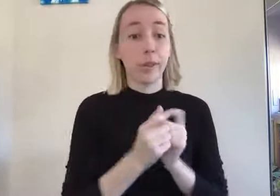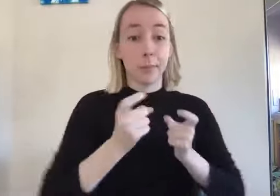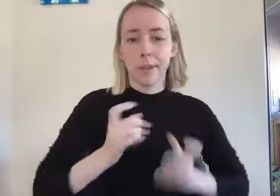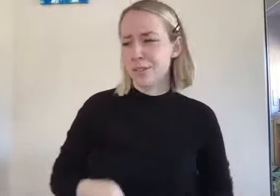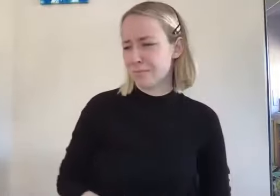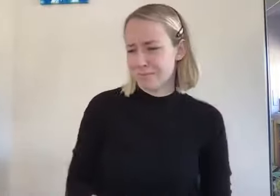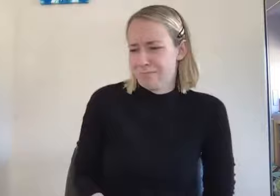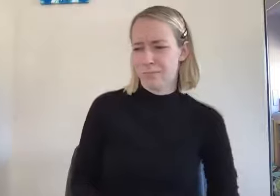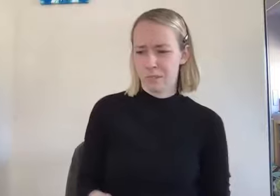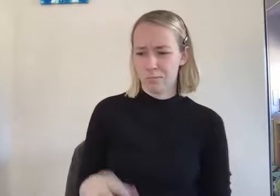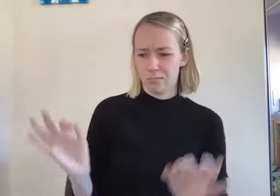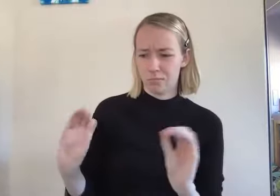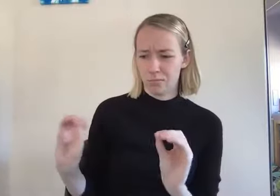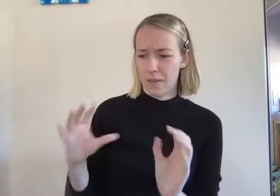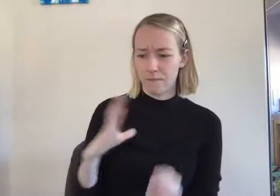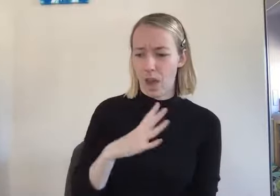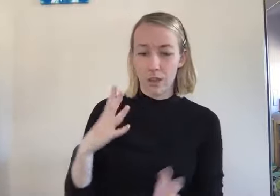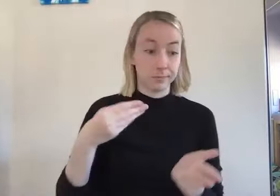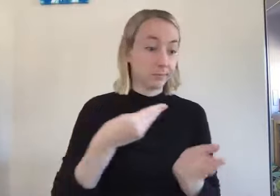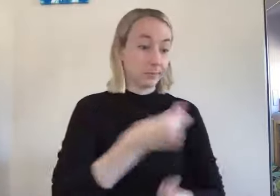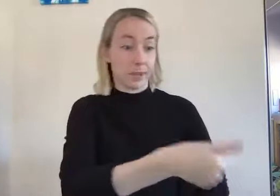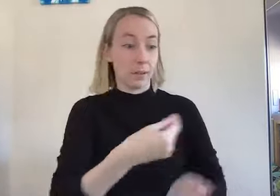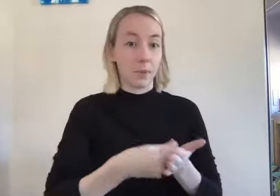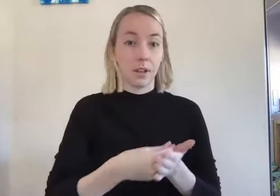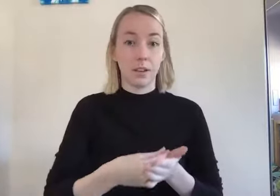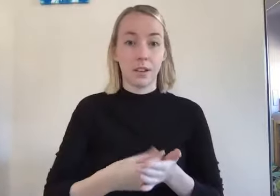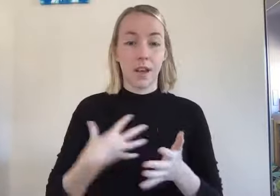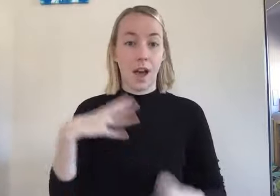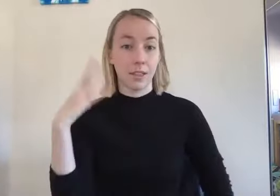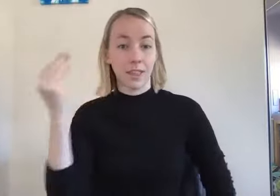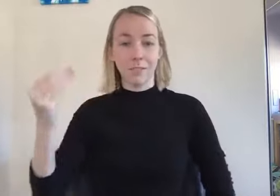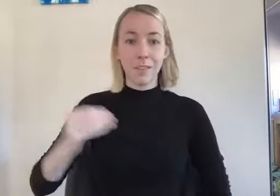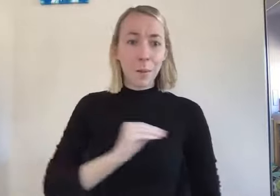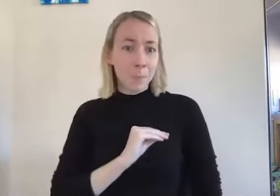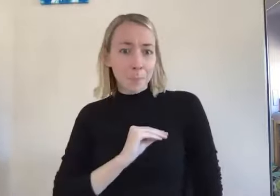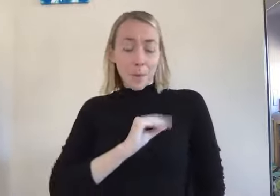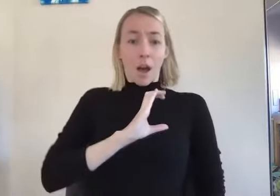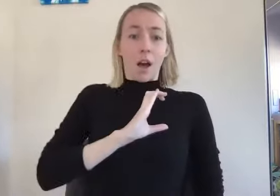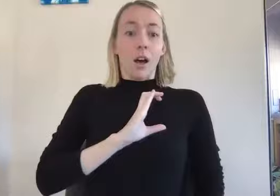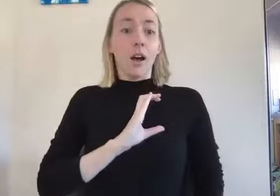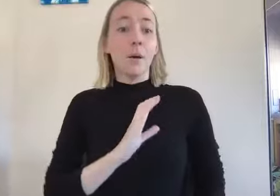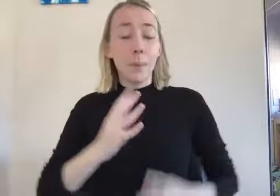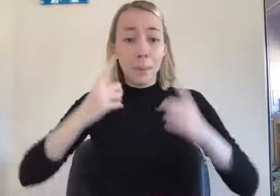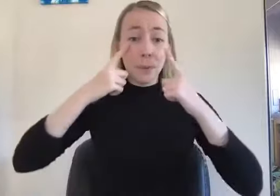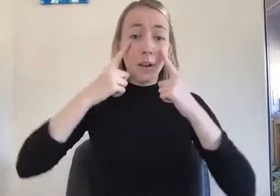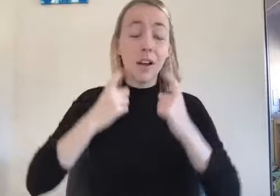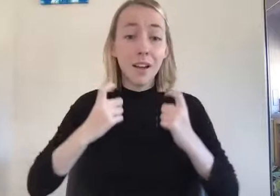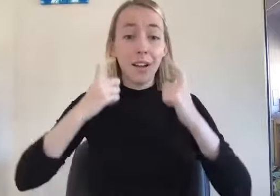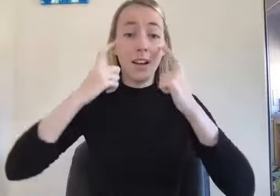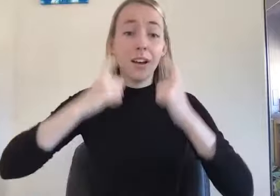no big deal to him, paid the money. And when I walked out, I felt like I was gliding over the pavement and tears were rolling